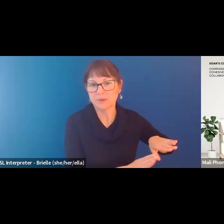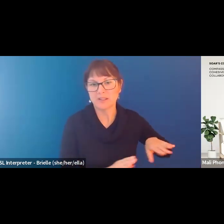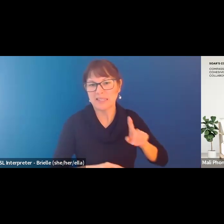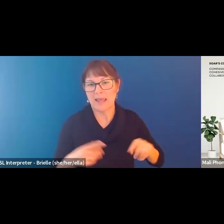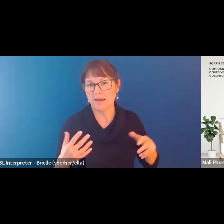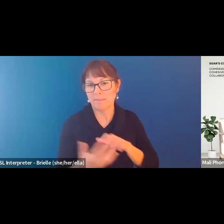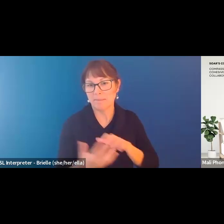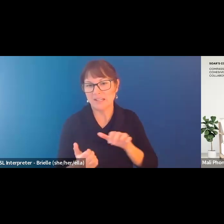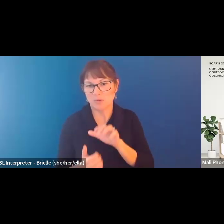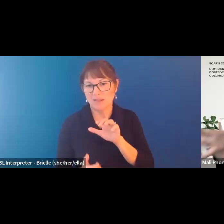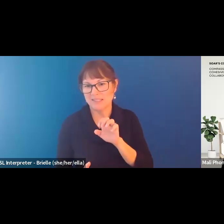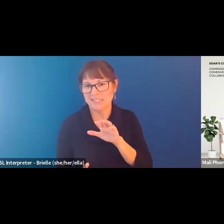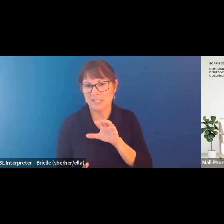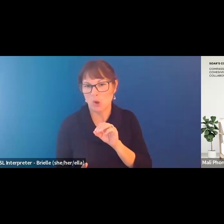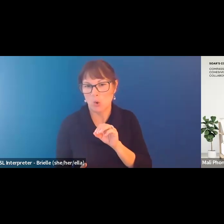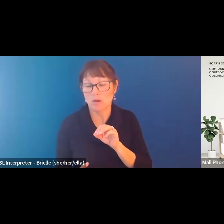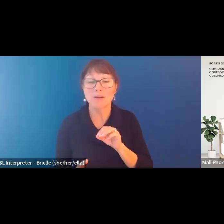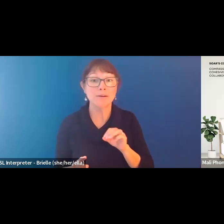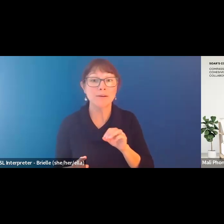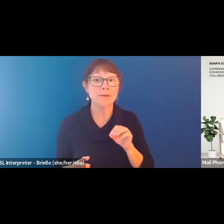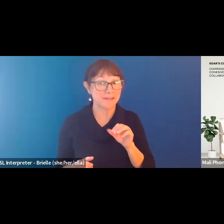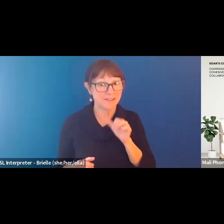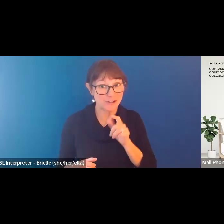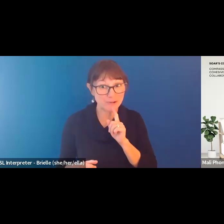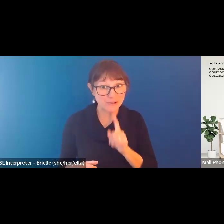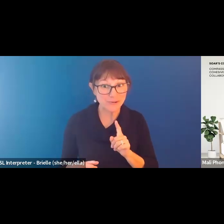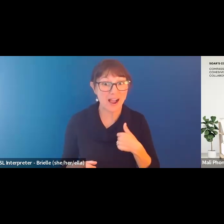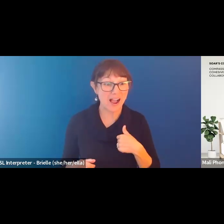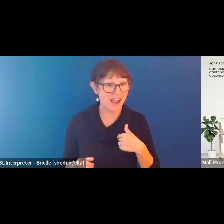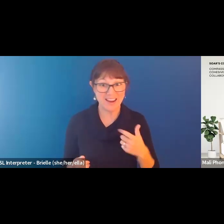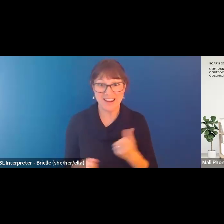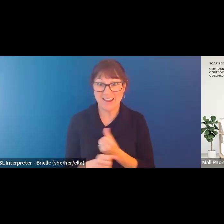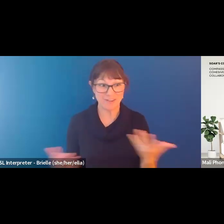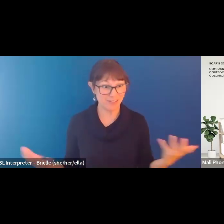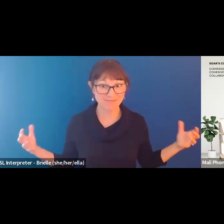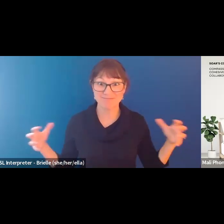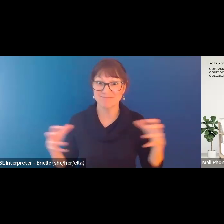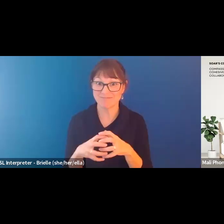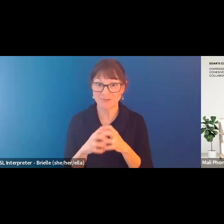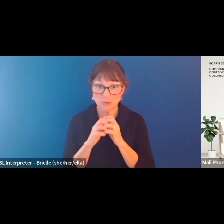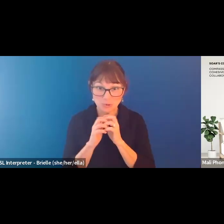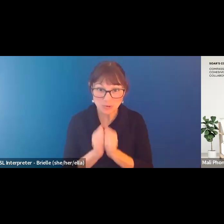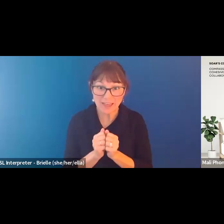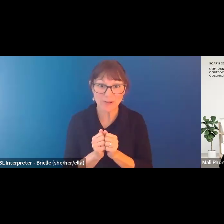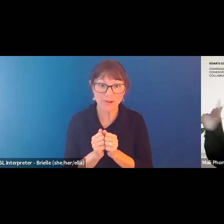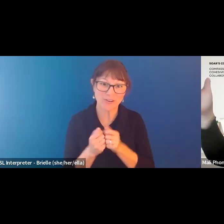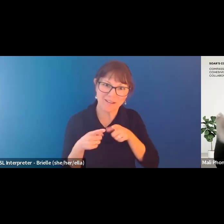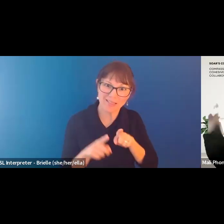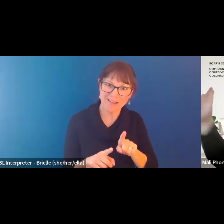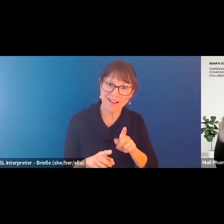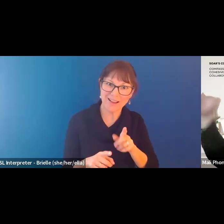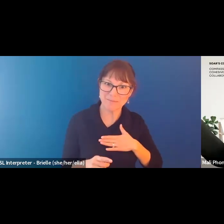CEO. But it wasn't until I brought all of that together, aligned my soul with my strategy, that SOAR